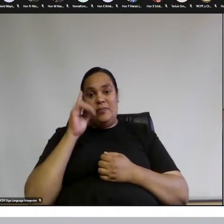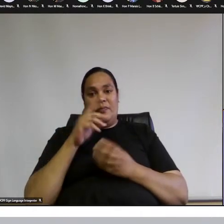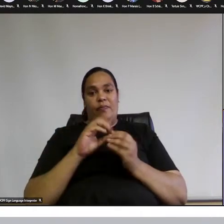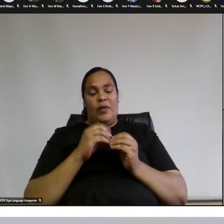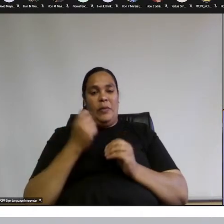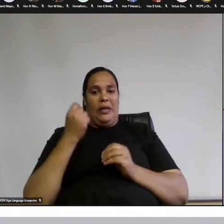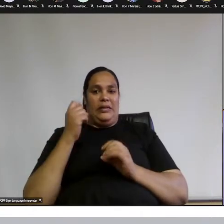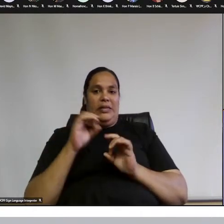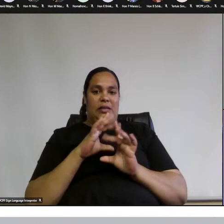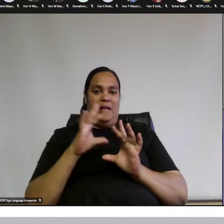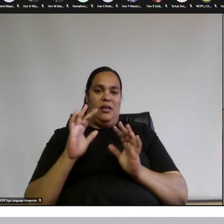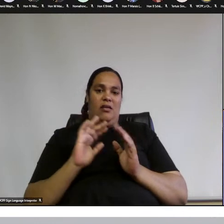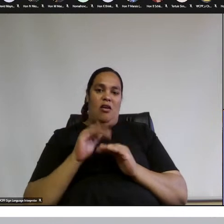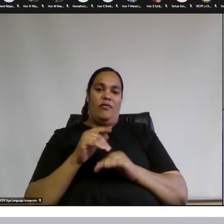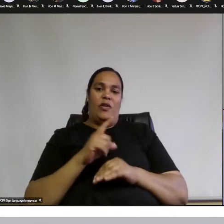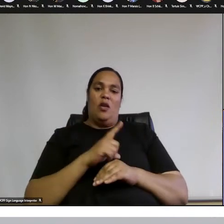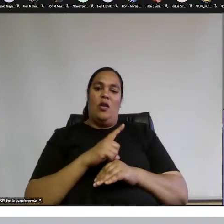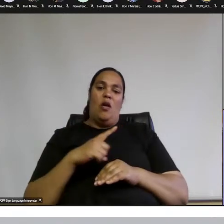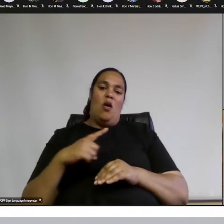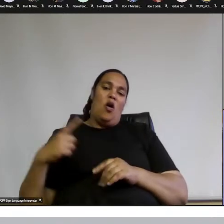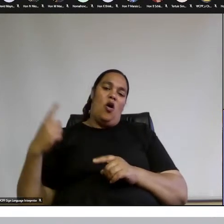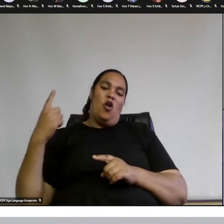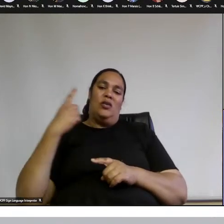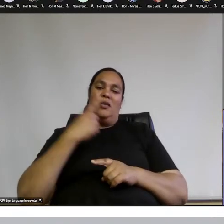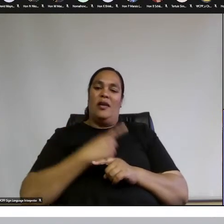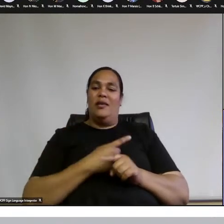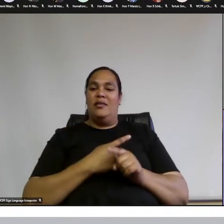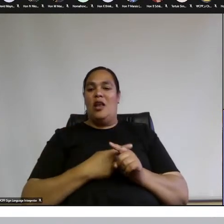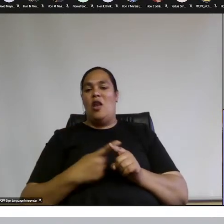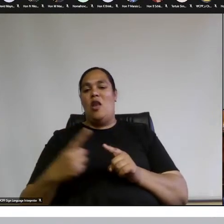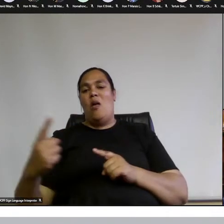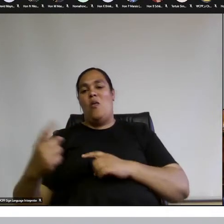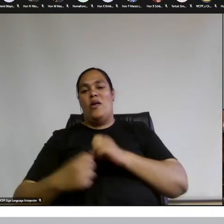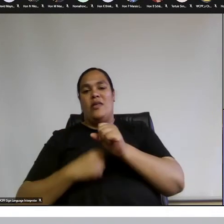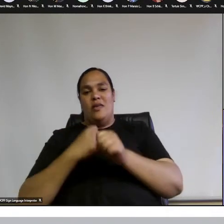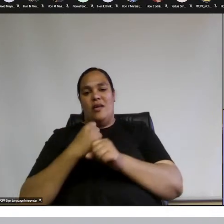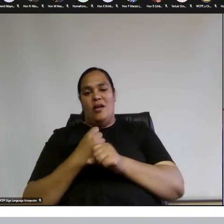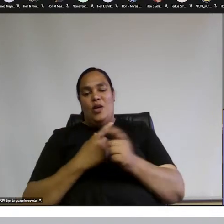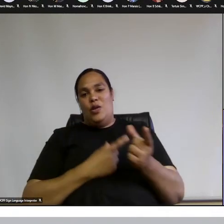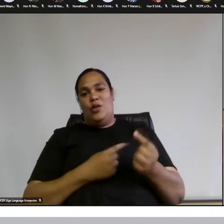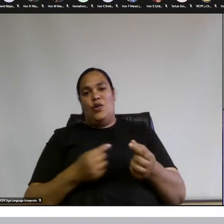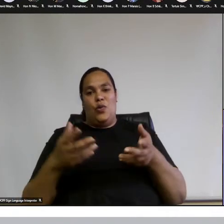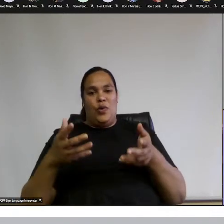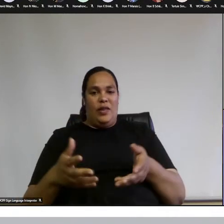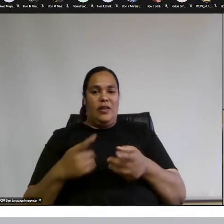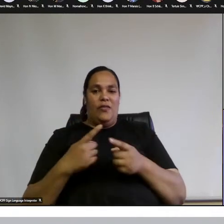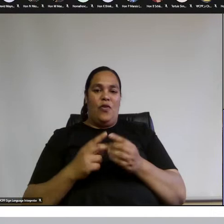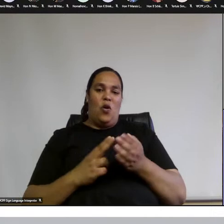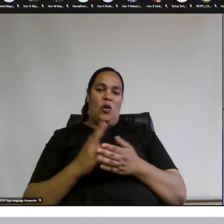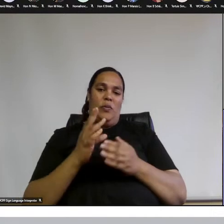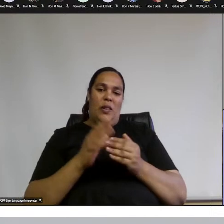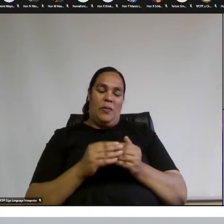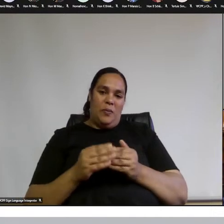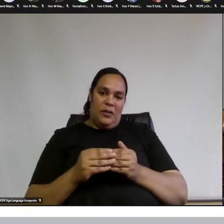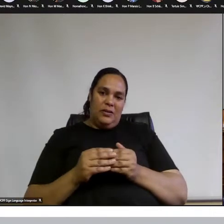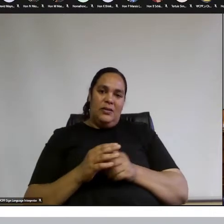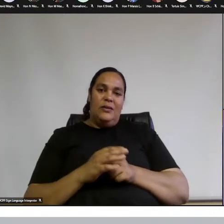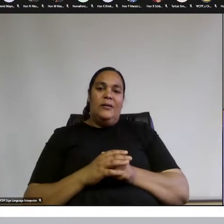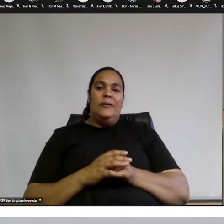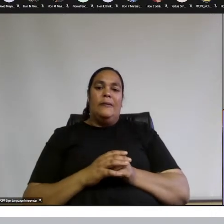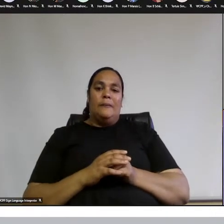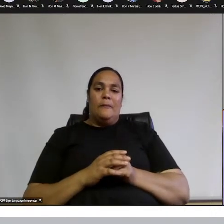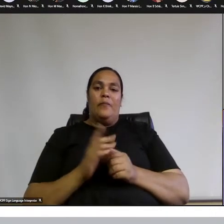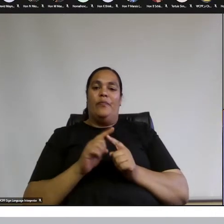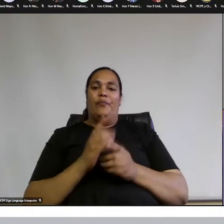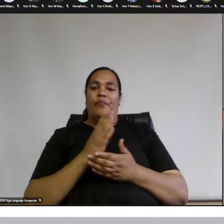of sense after a long day and of course a long year to do this for the honorable members as